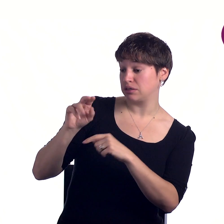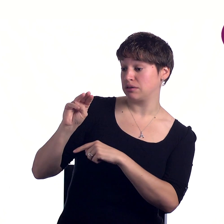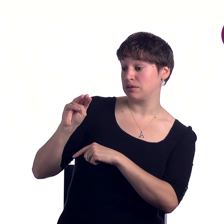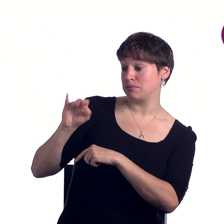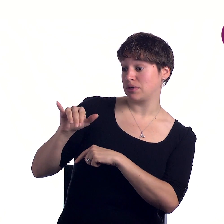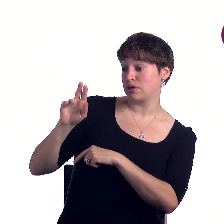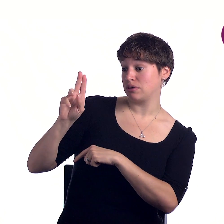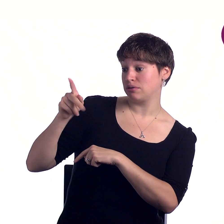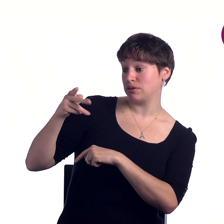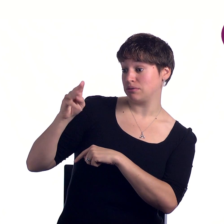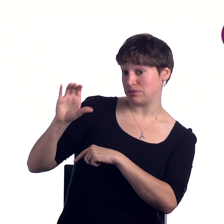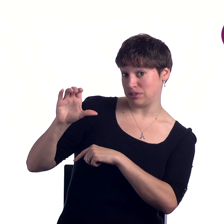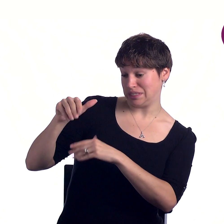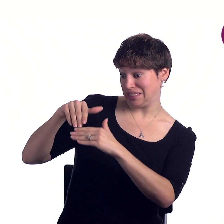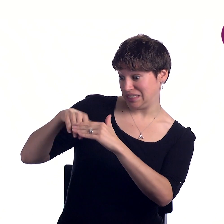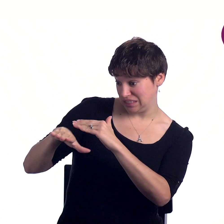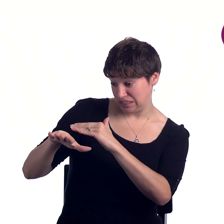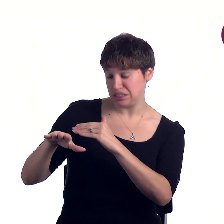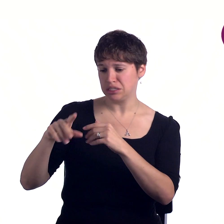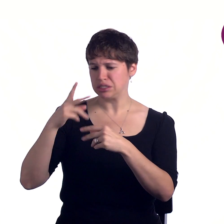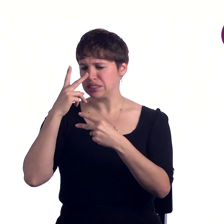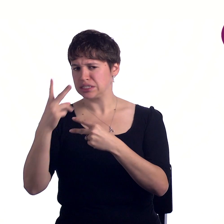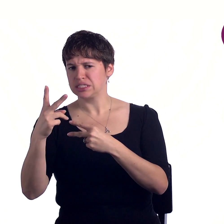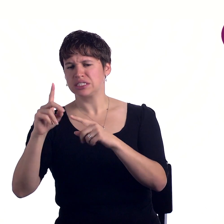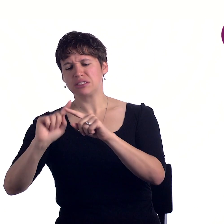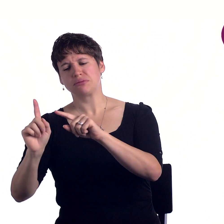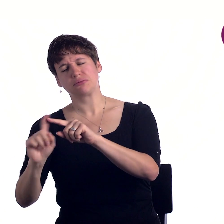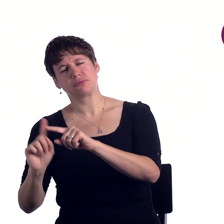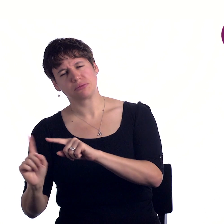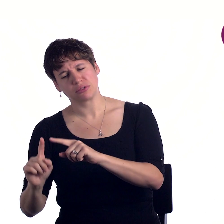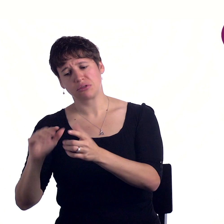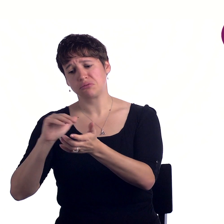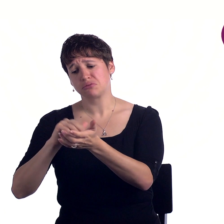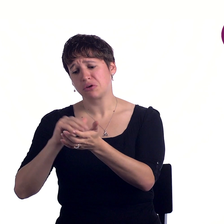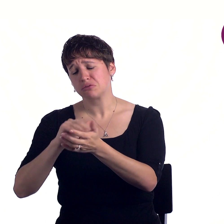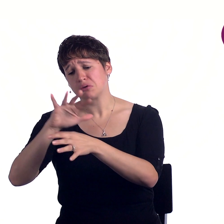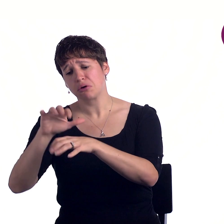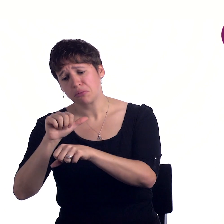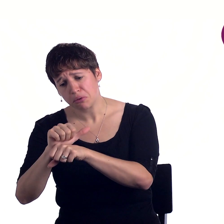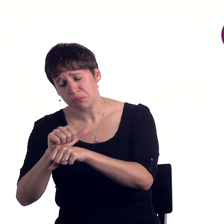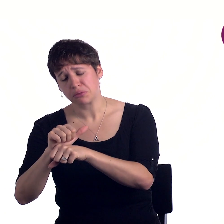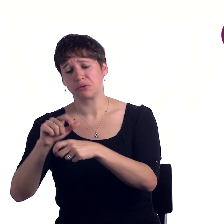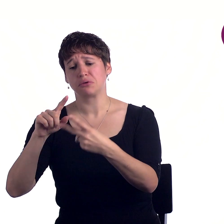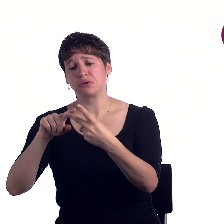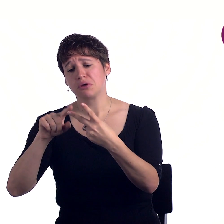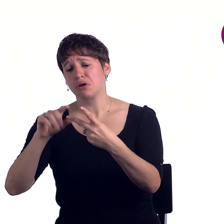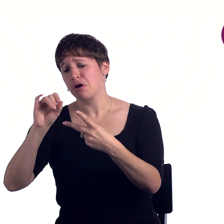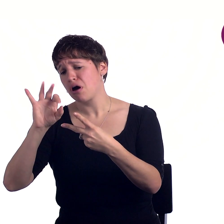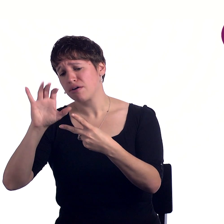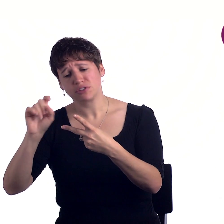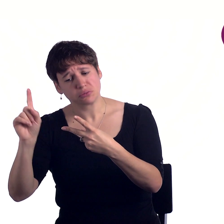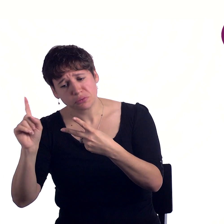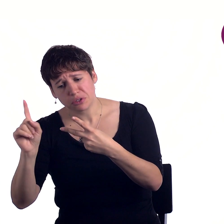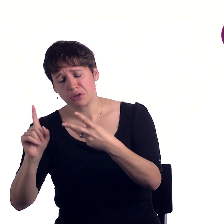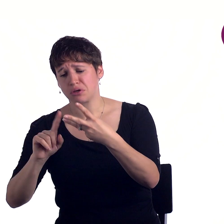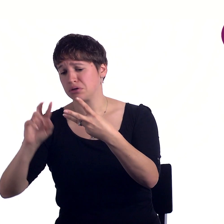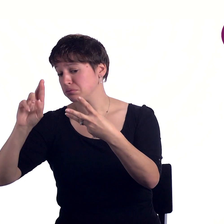My UPMC is a great way to communicate with your doctor's office about appointments, prescriptions,